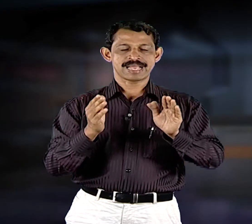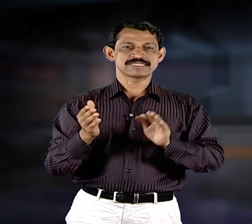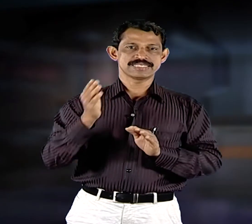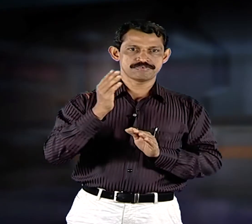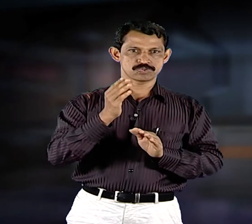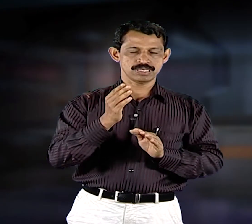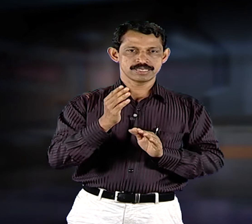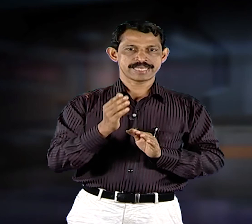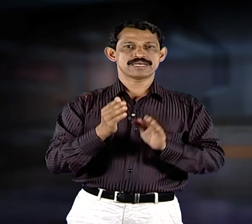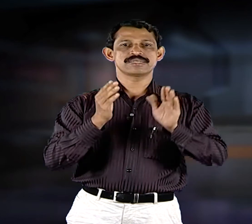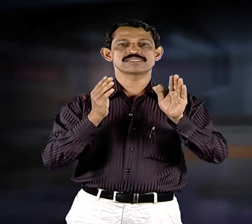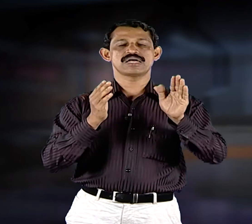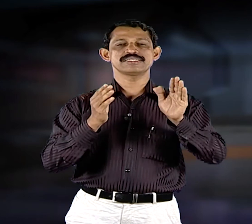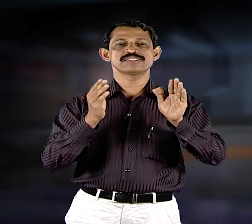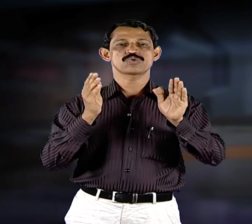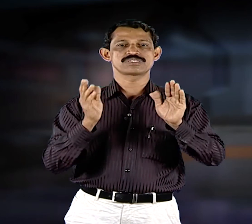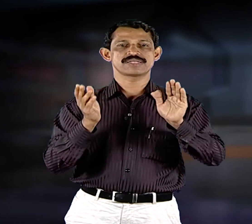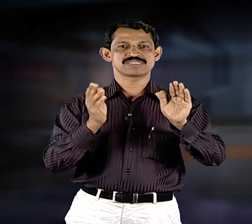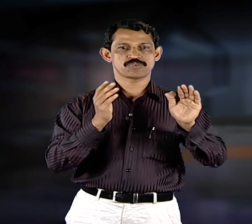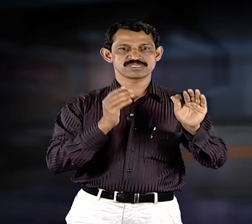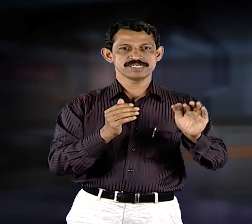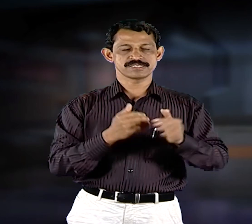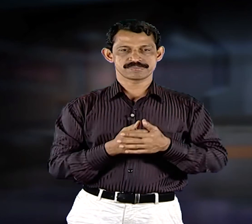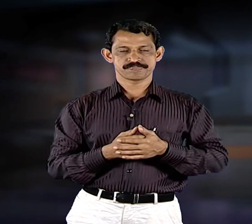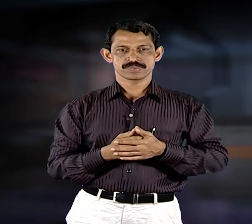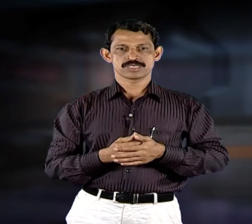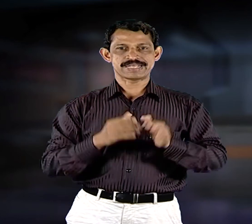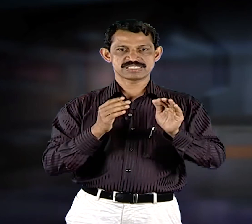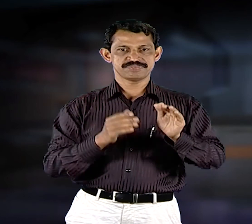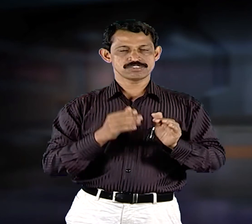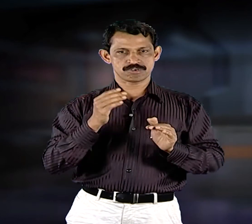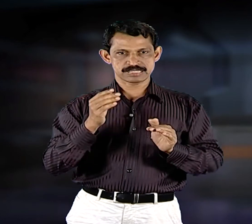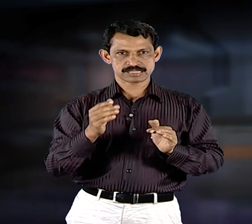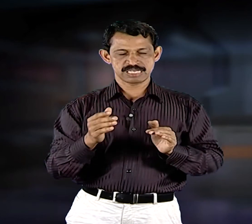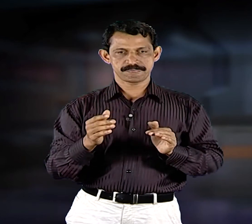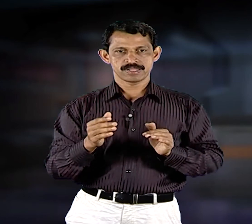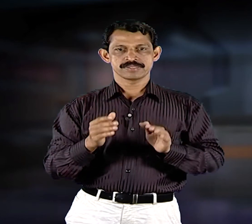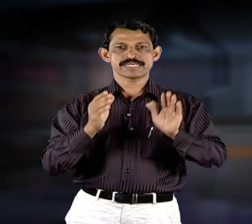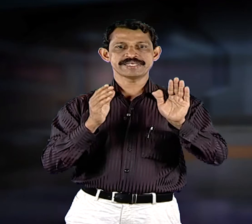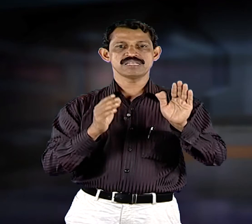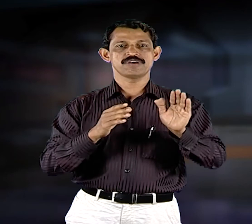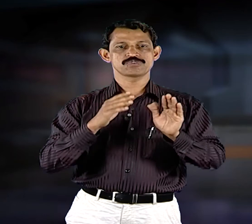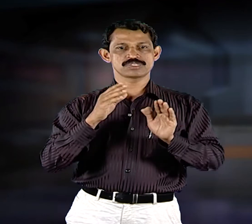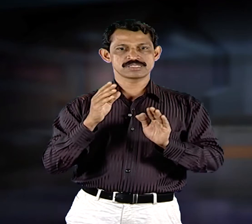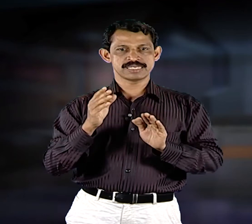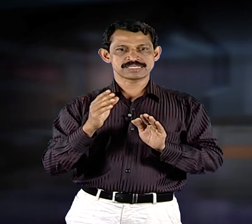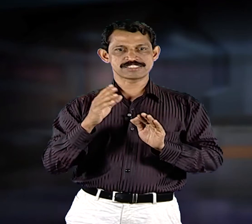an individual and understand his social responsibilities. To achieve this objective, the curriculum of social studies has to